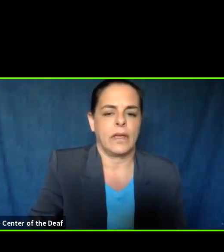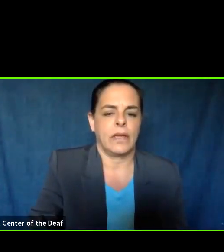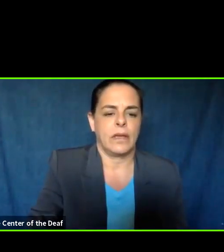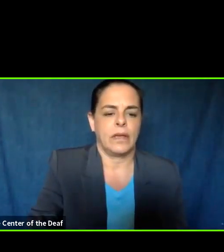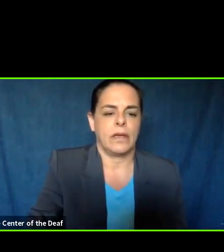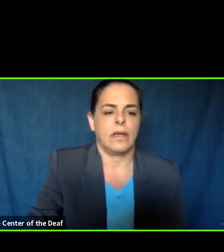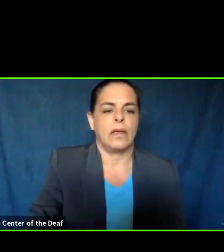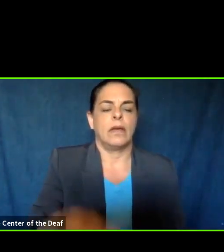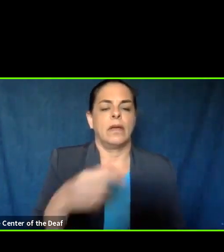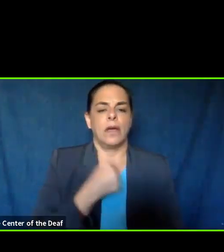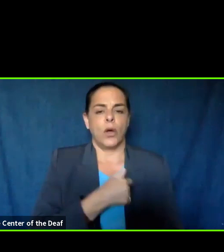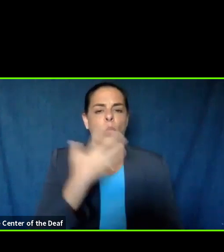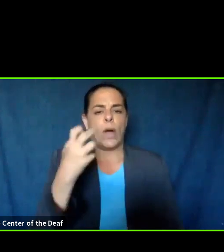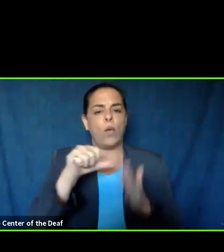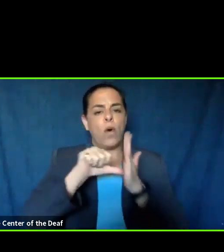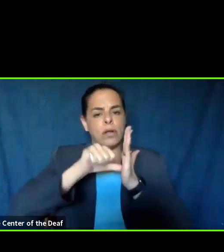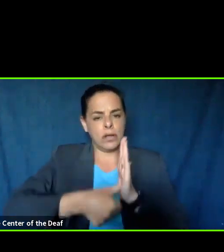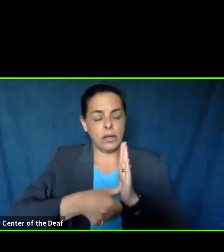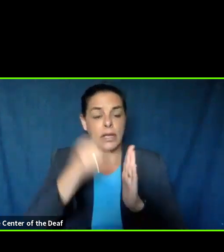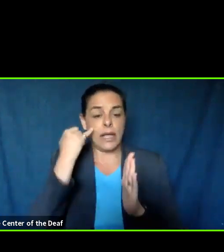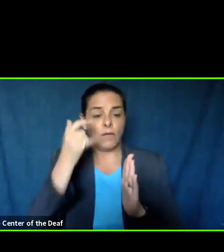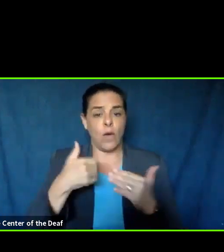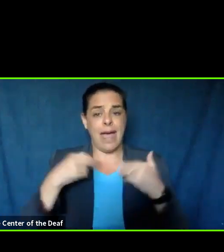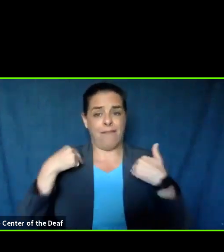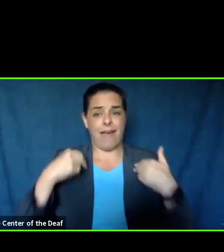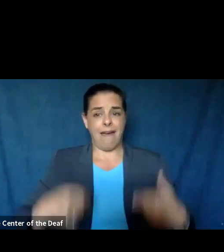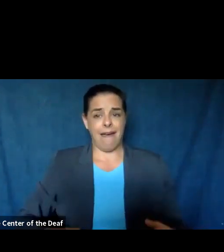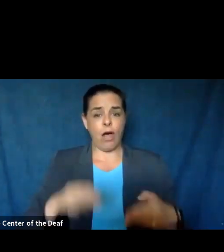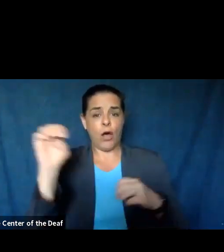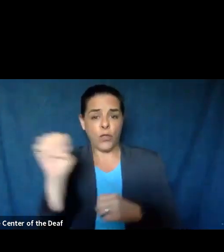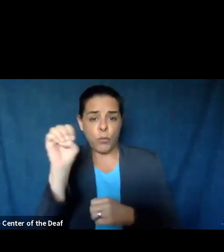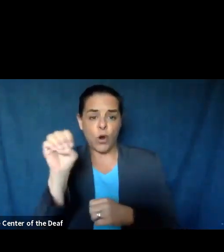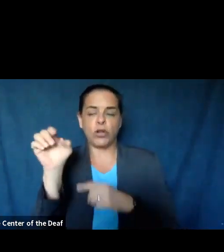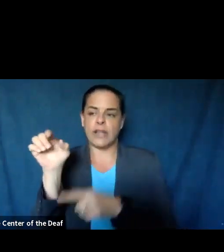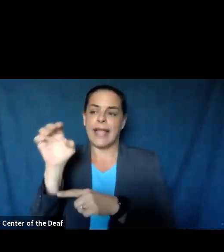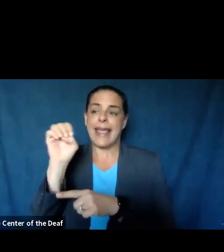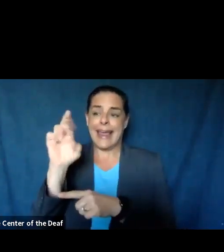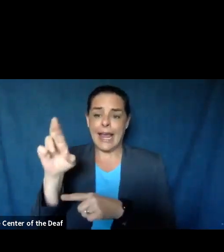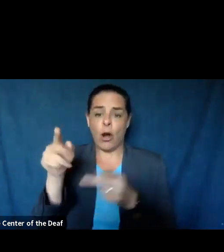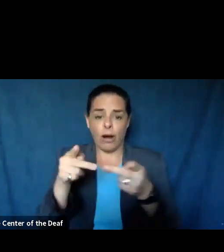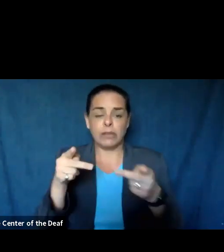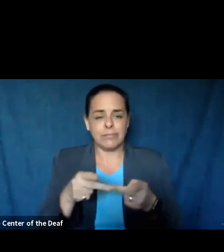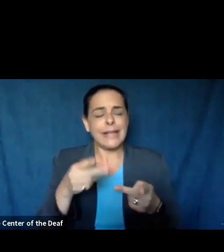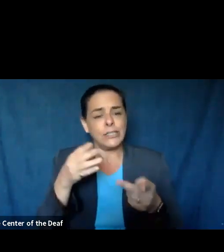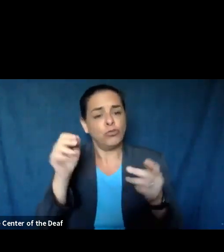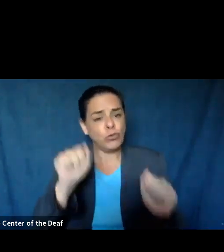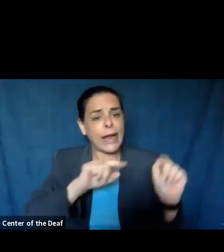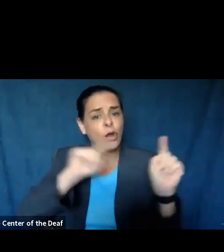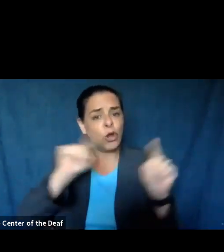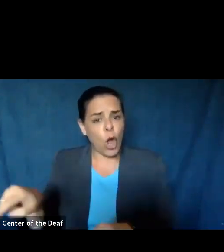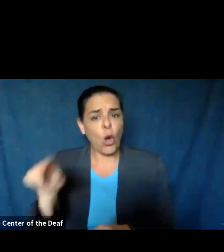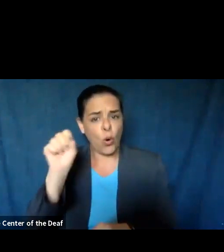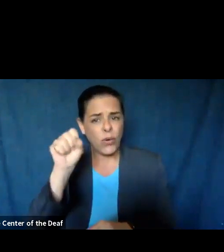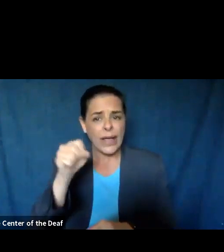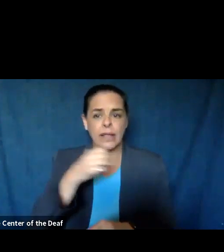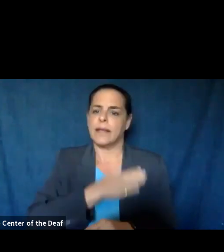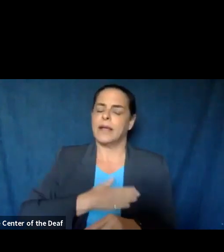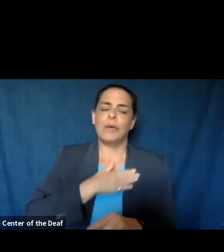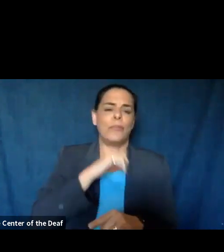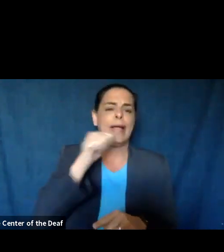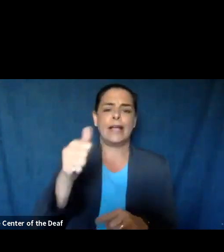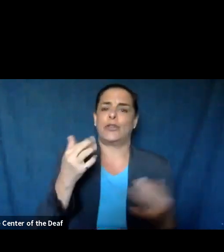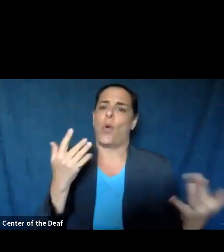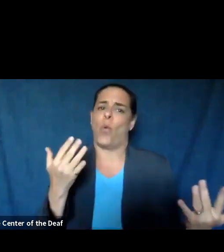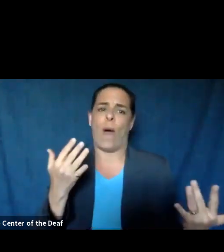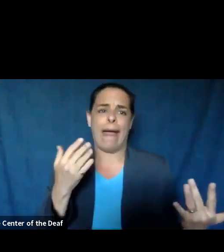are having a health emergency, hospital emergency departments remain safe places to go. Please do not delay seeking care